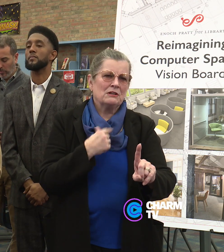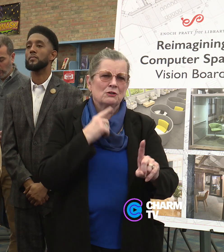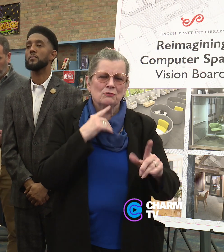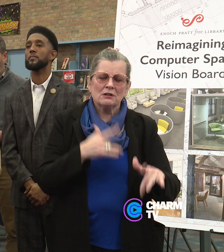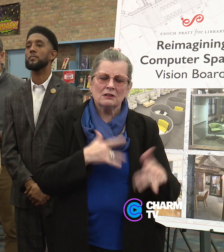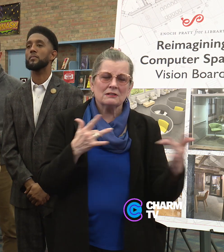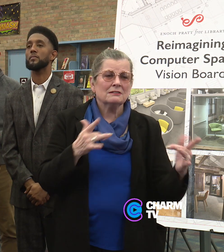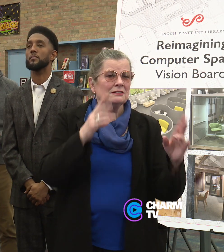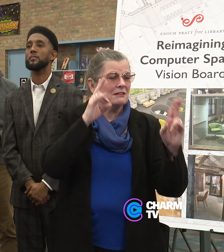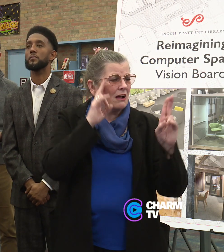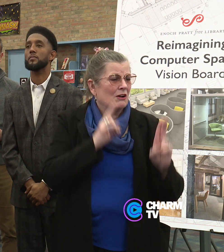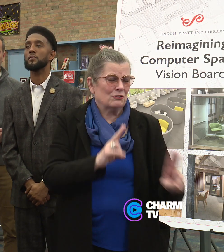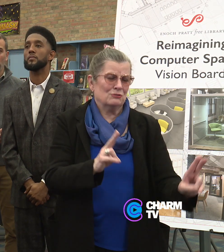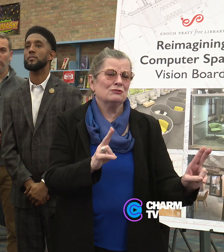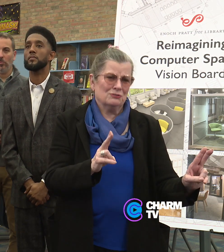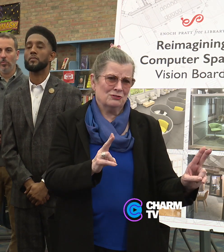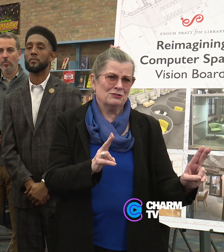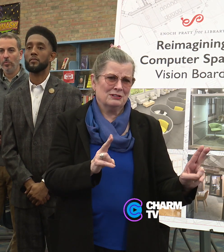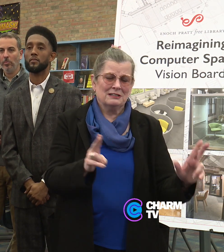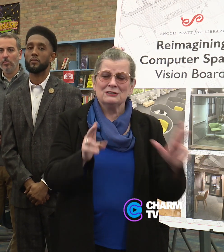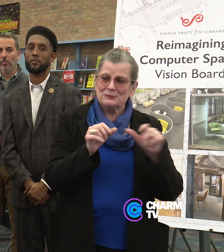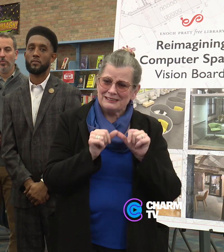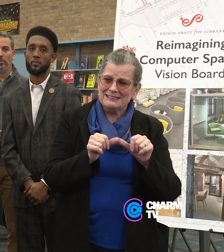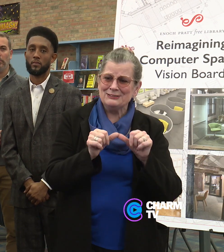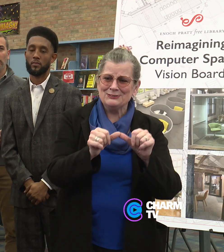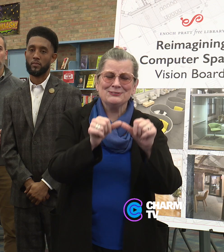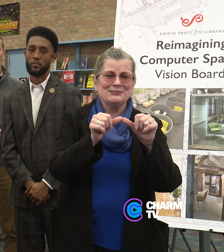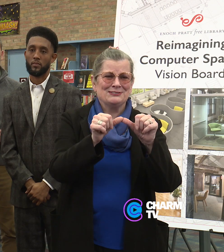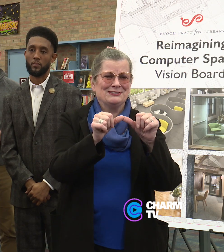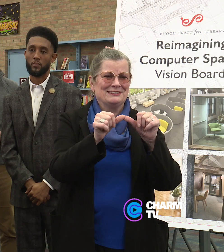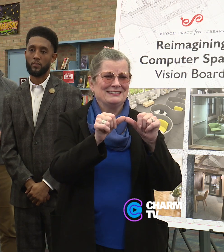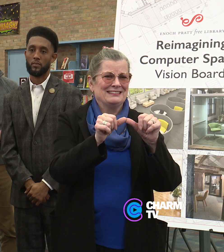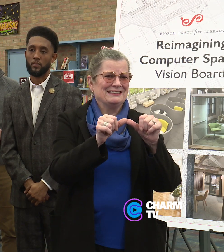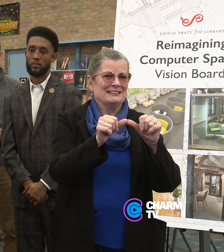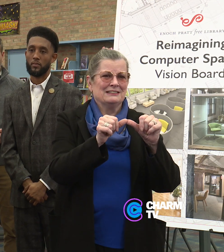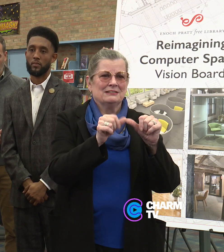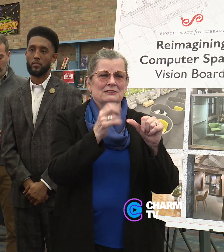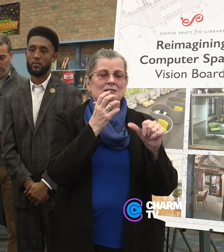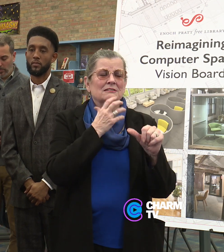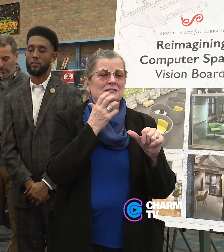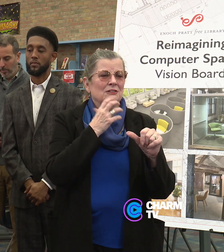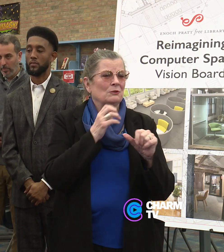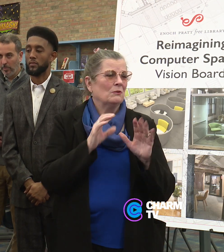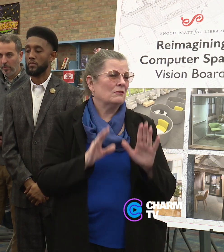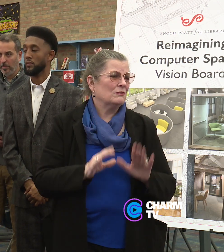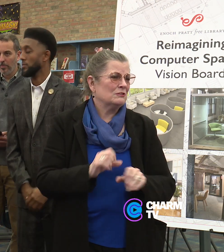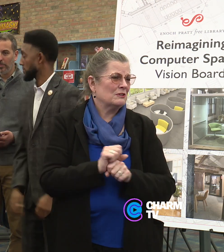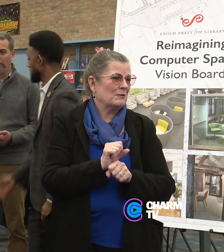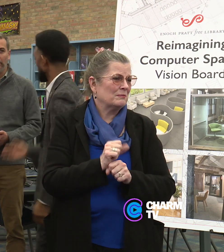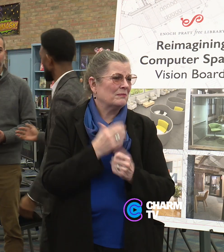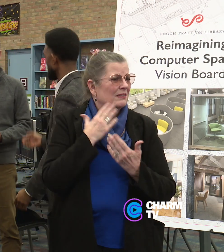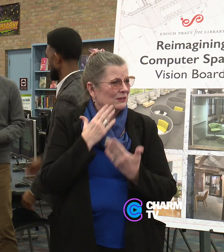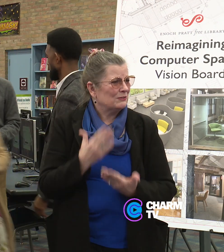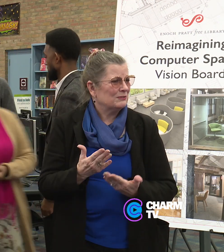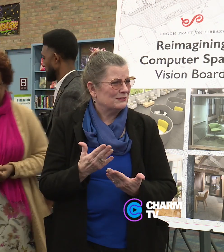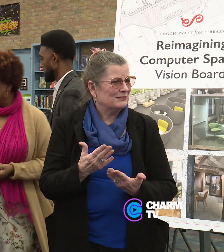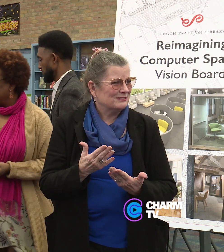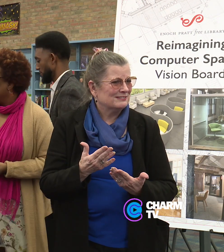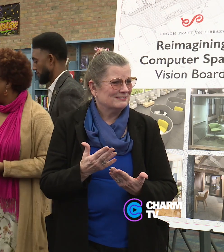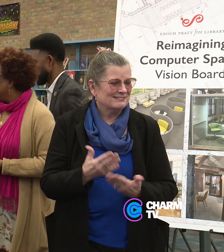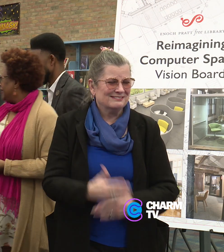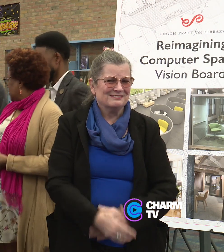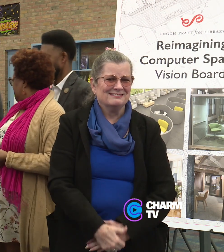honored to be able to continue to do this incredible work together. Thank you.